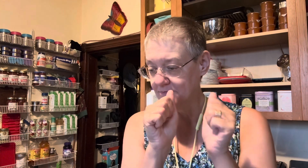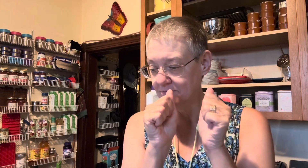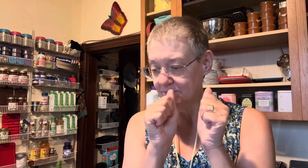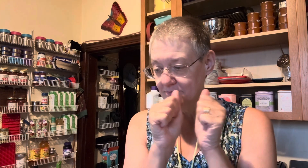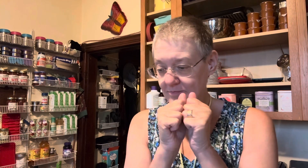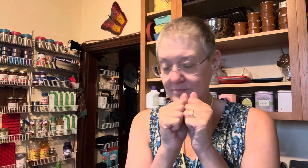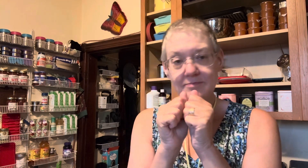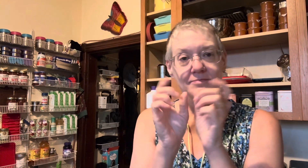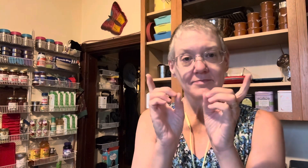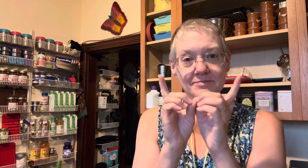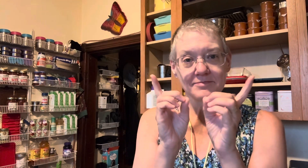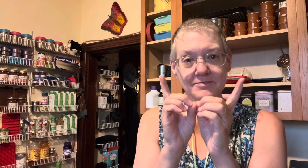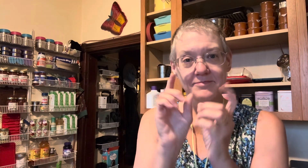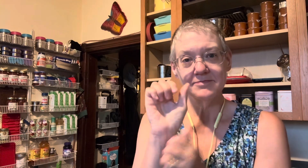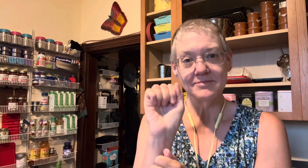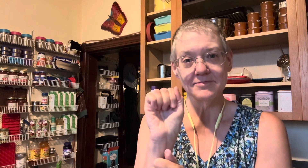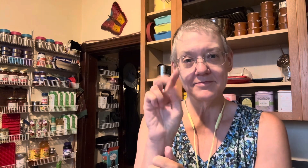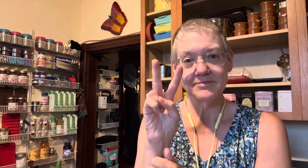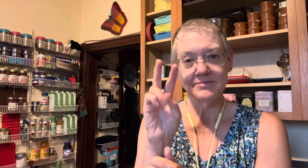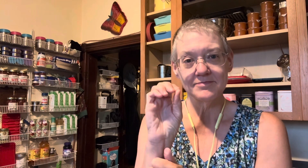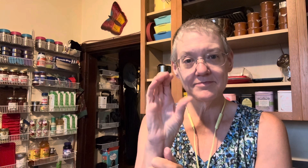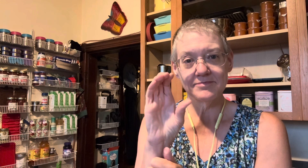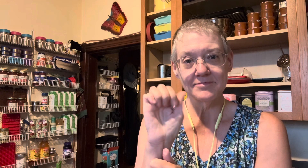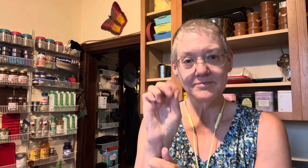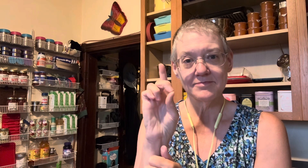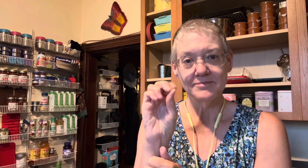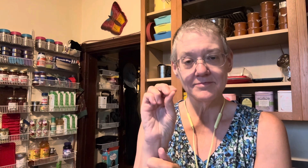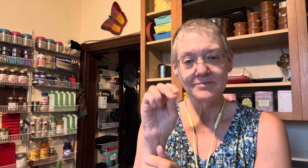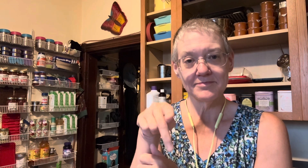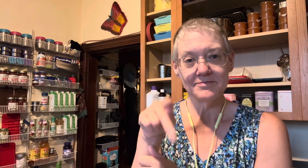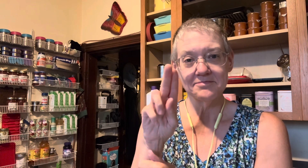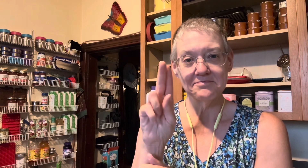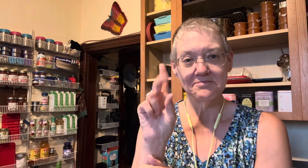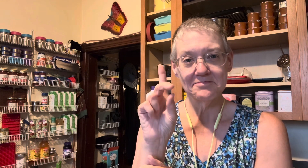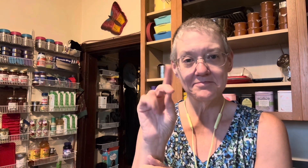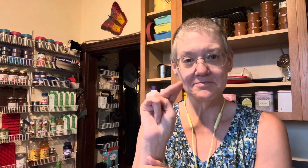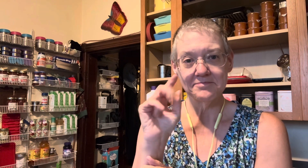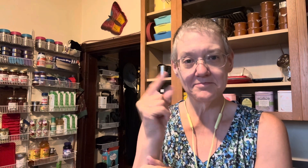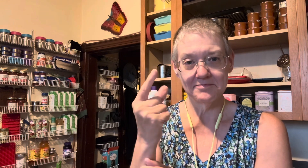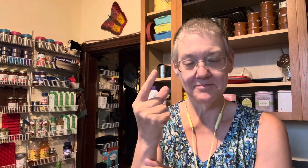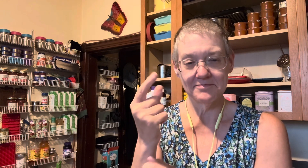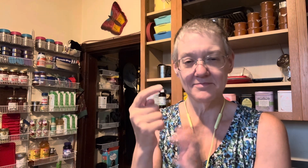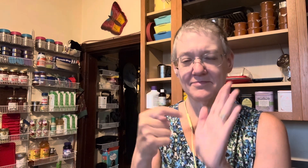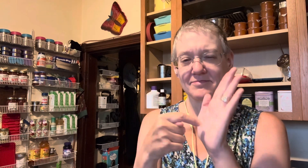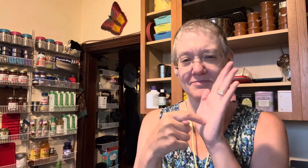guacamole with avocado pudding for dessert.